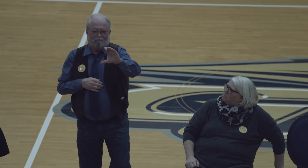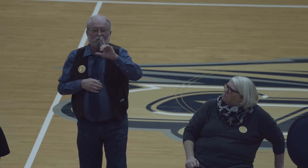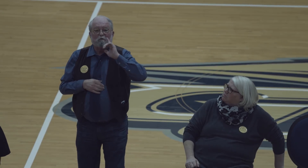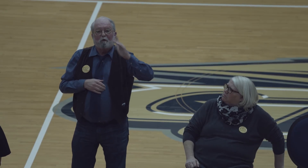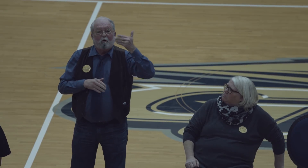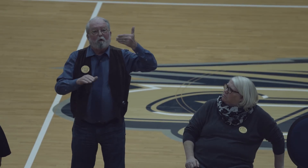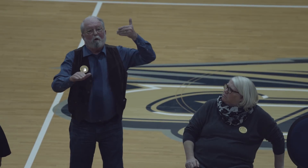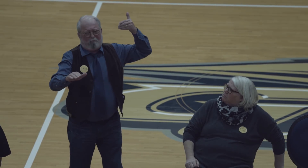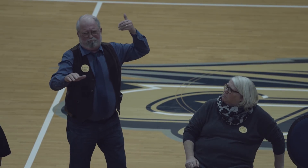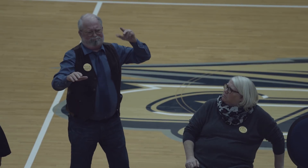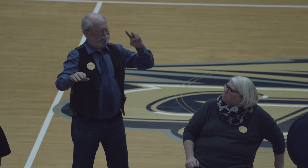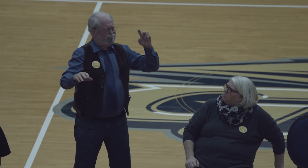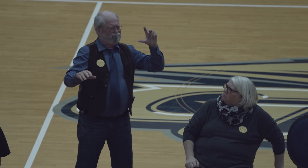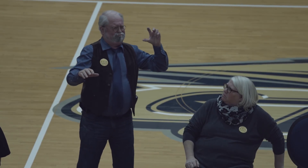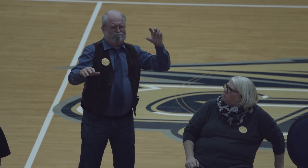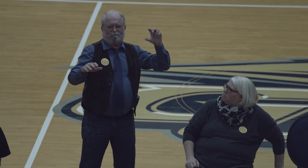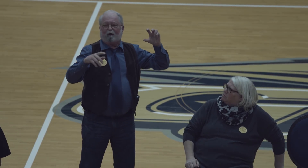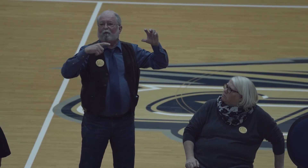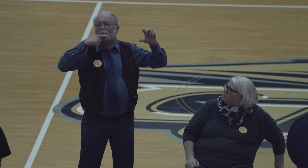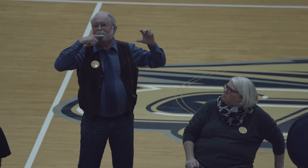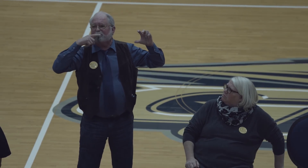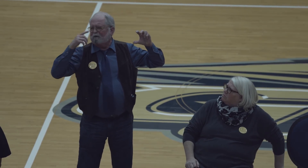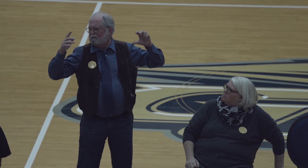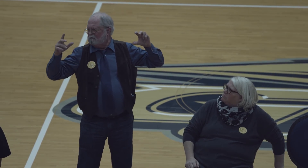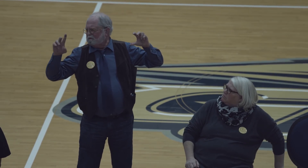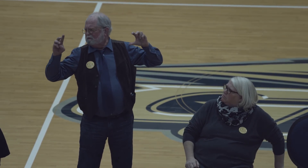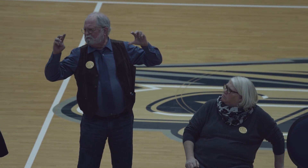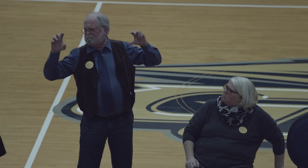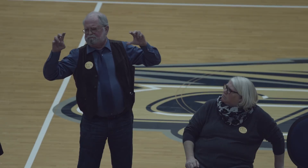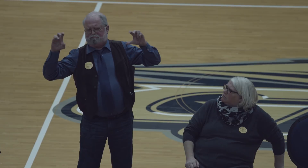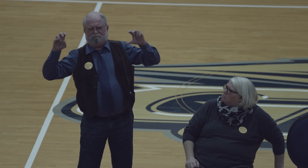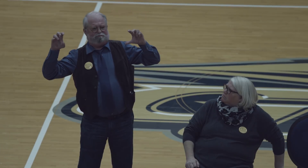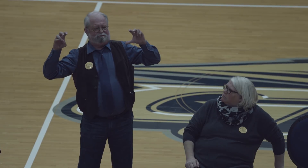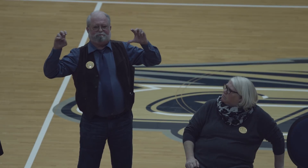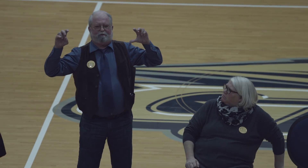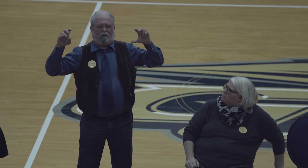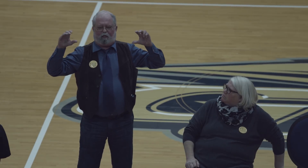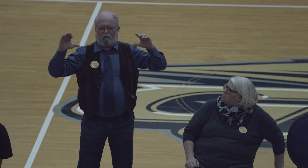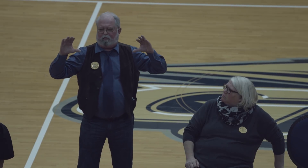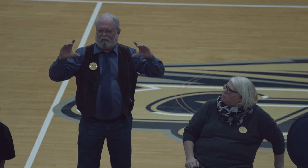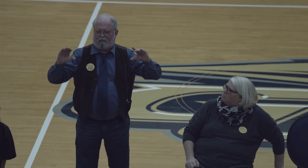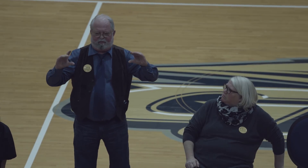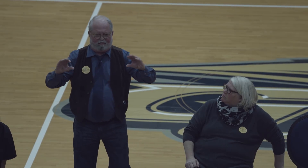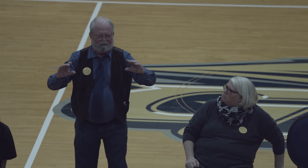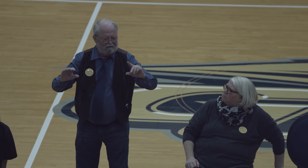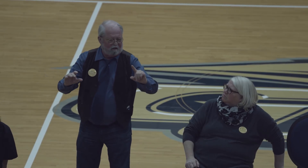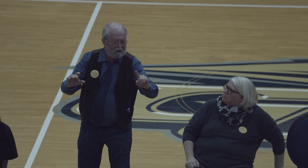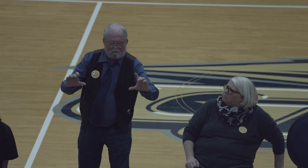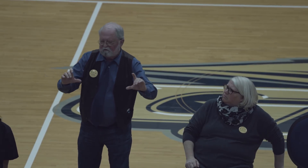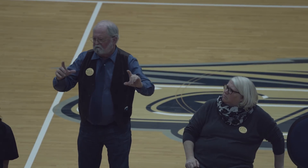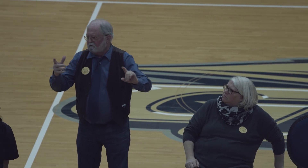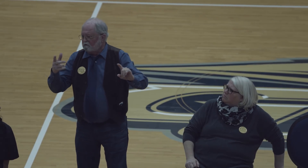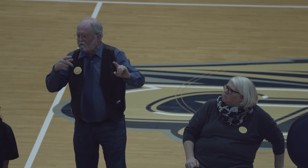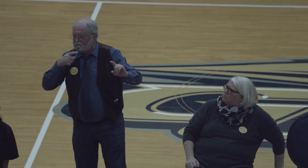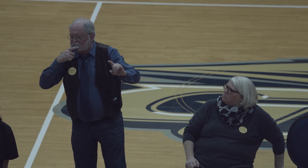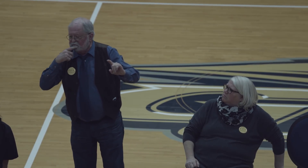And at that time, there were over 100 deaf employees at the Washington Post. Of course, that number has changed